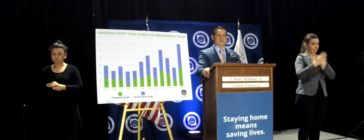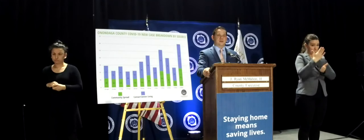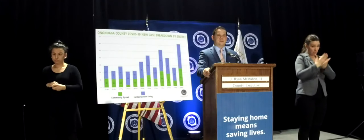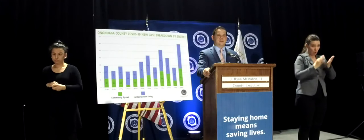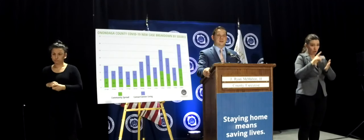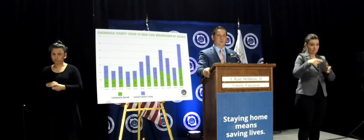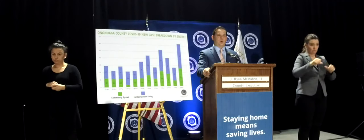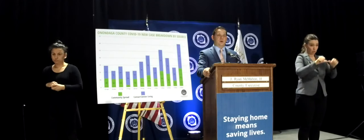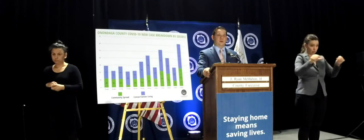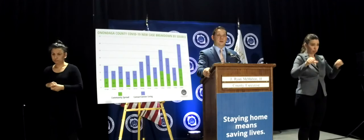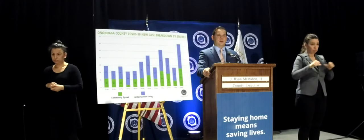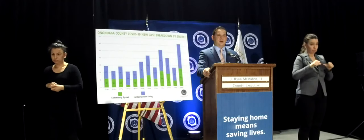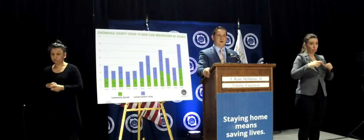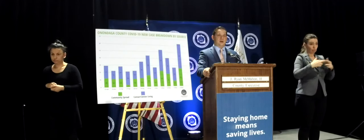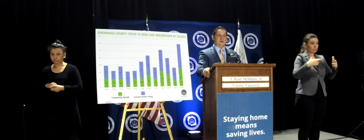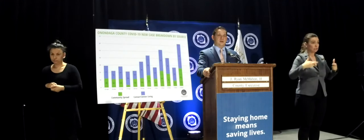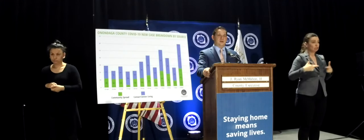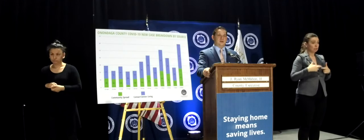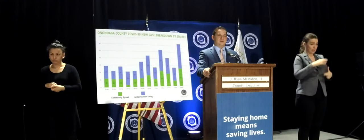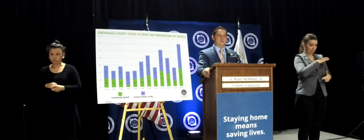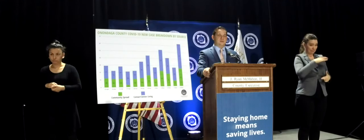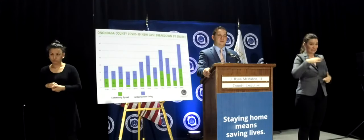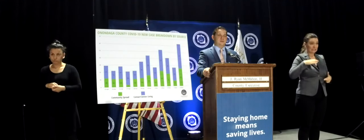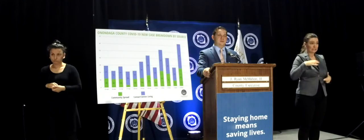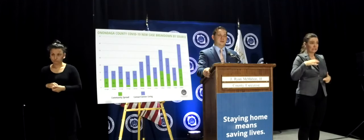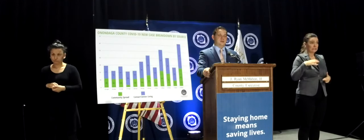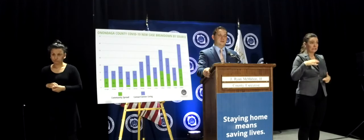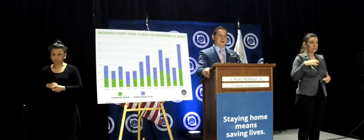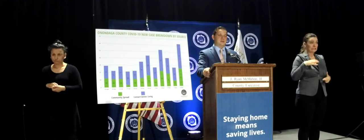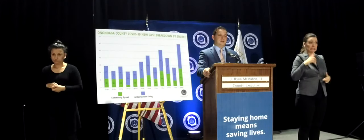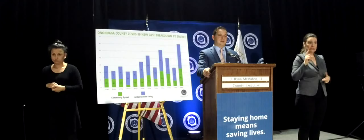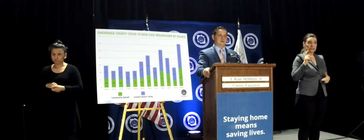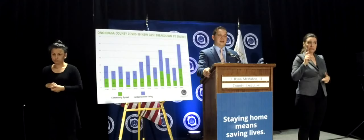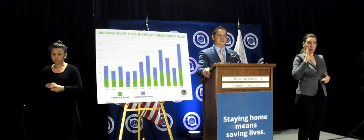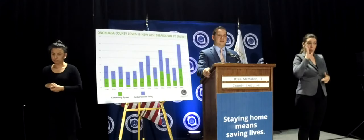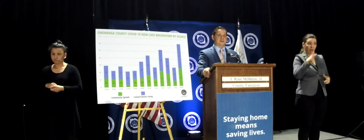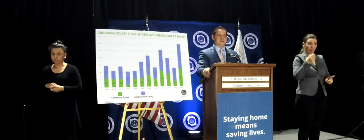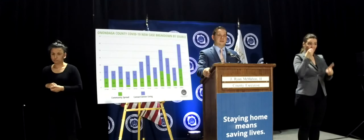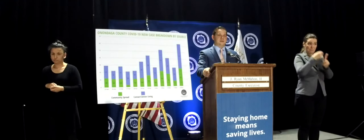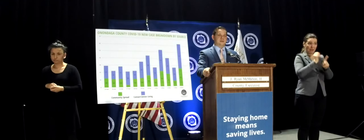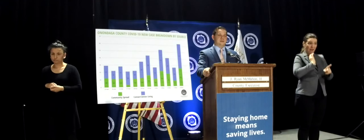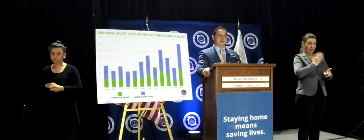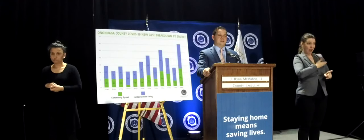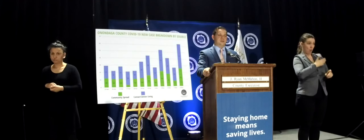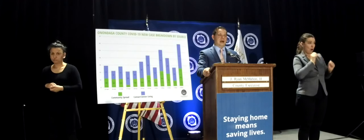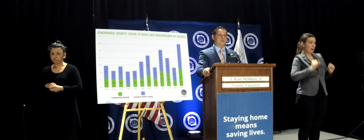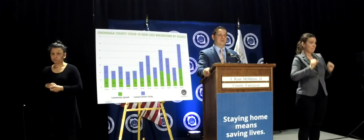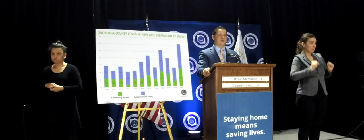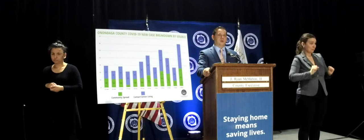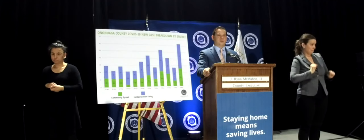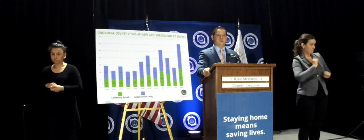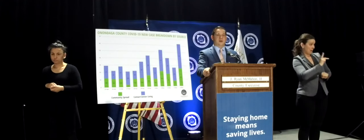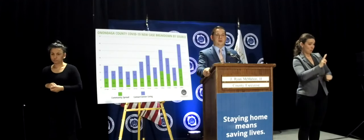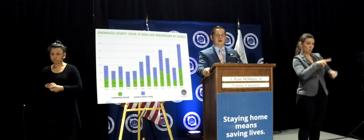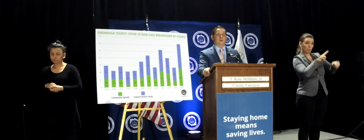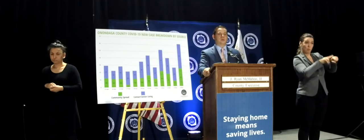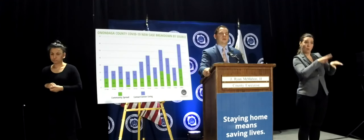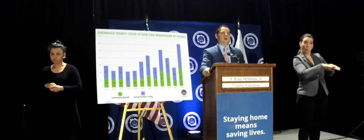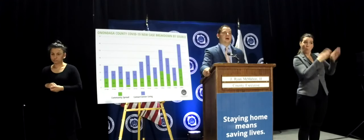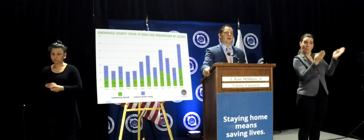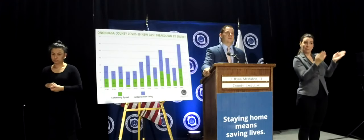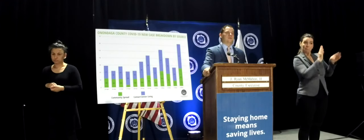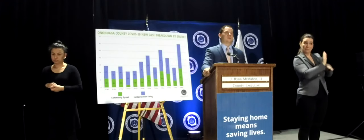look at positive cases anymore and suggest that that's a driver for a restart